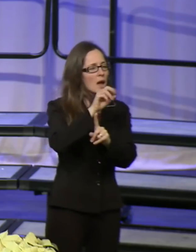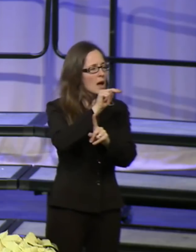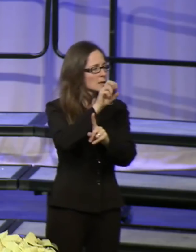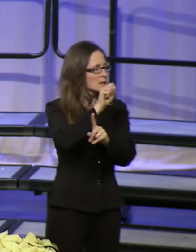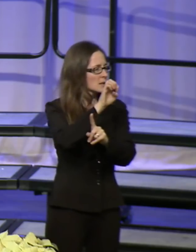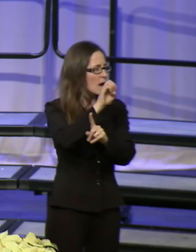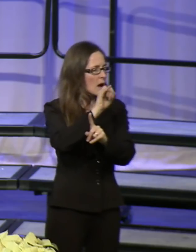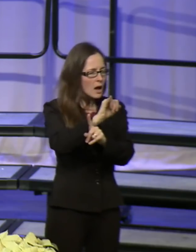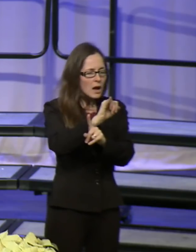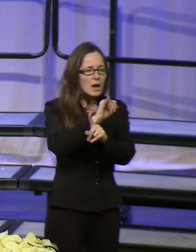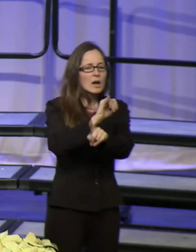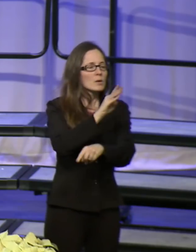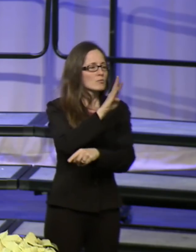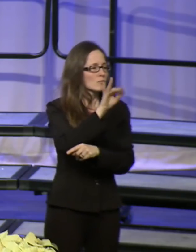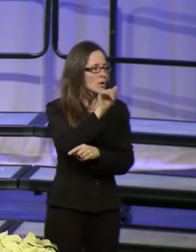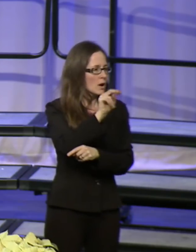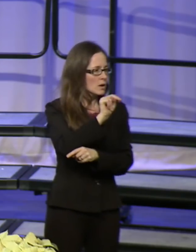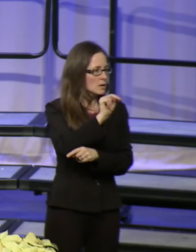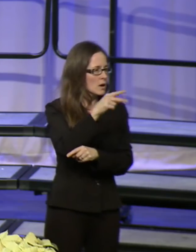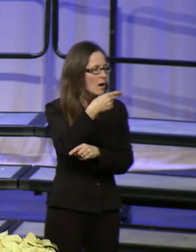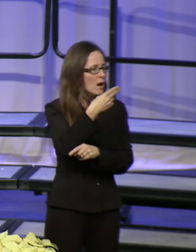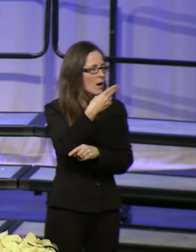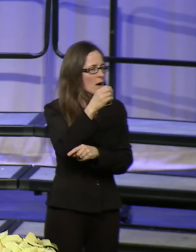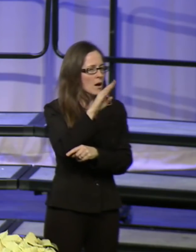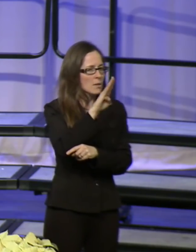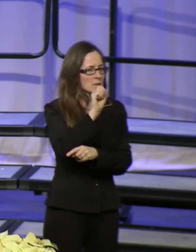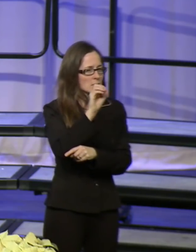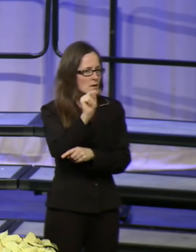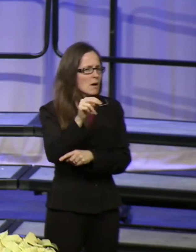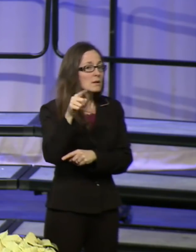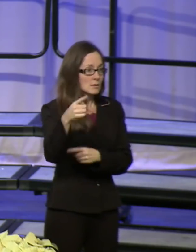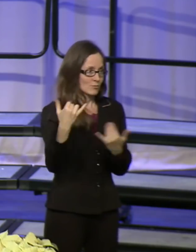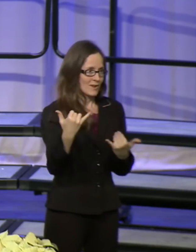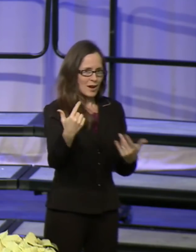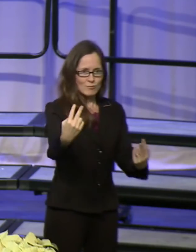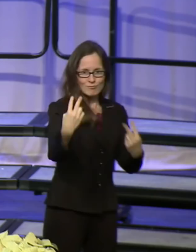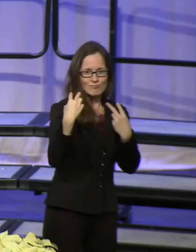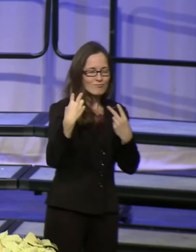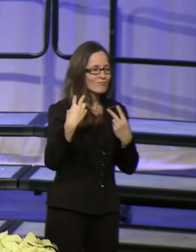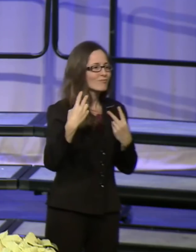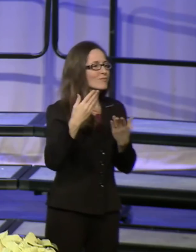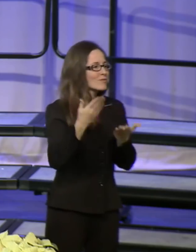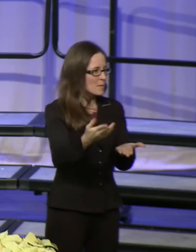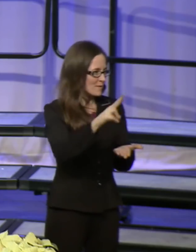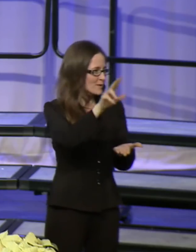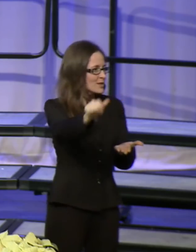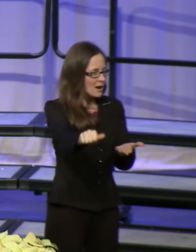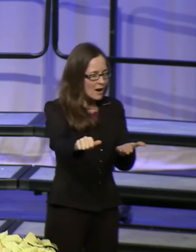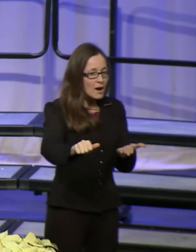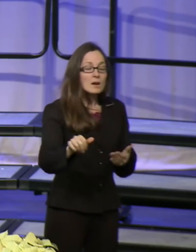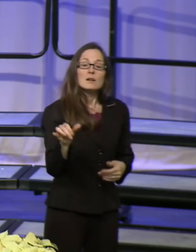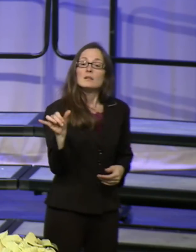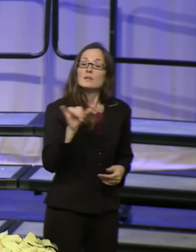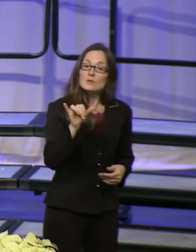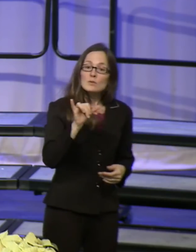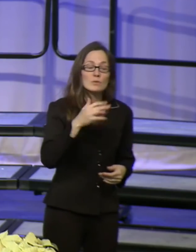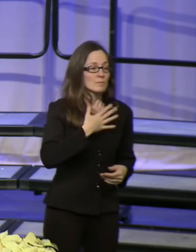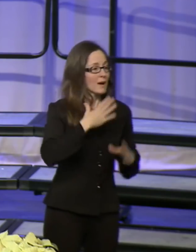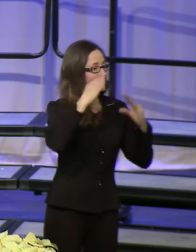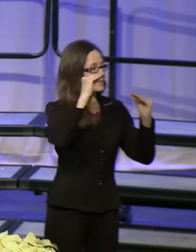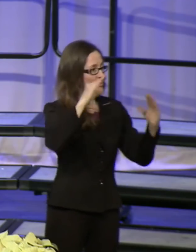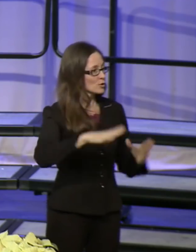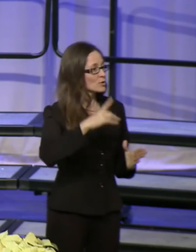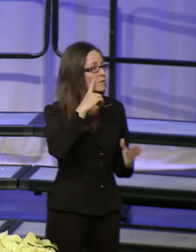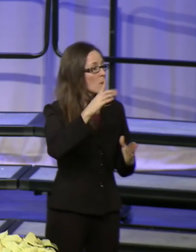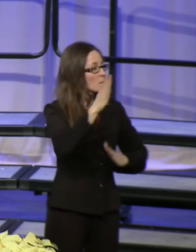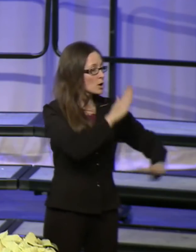sensei, Brian Hobson. He's live streaming from Hampton, Virginia. And to all my fellow practitioners of martial arts here in Maryland, Virginia,